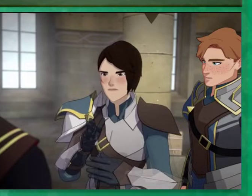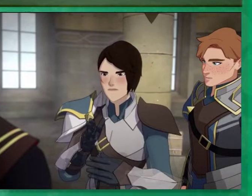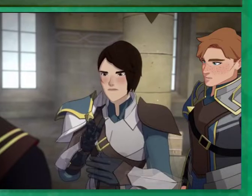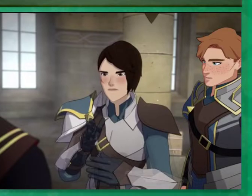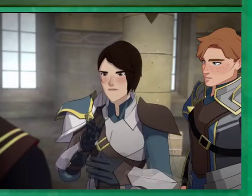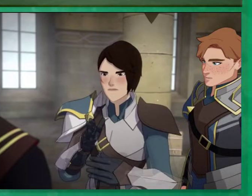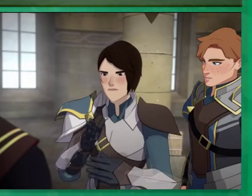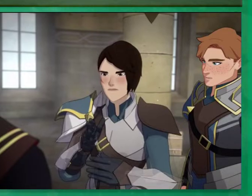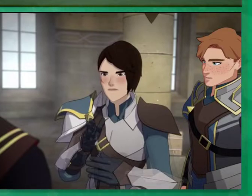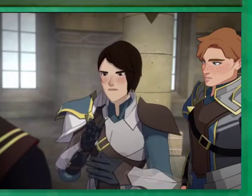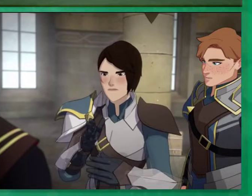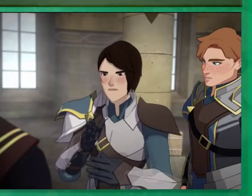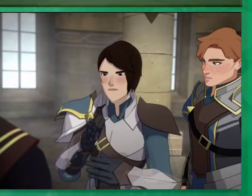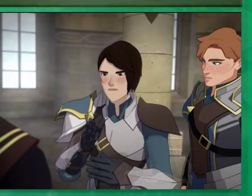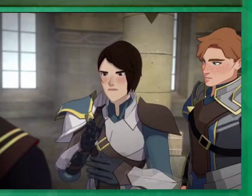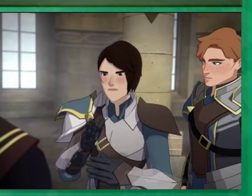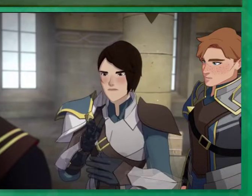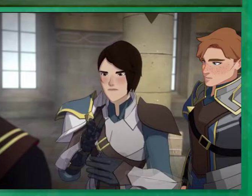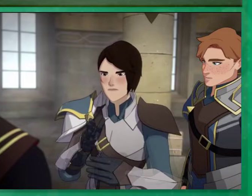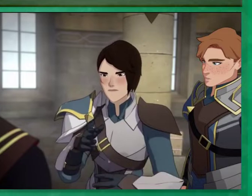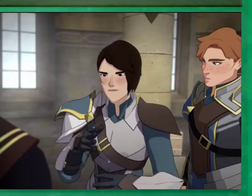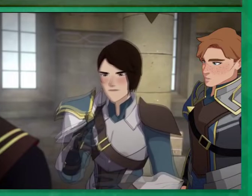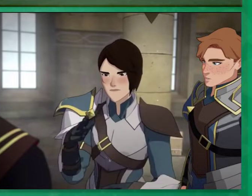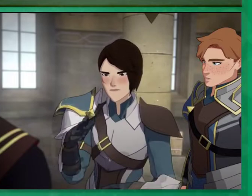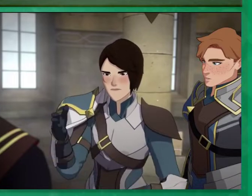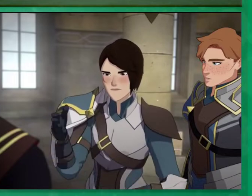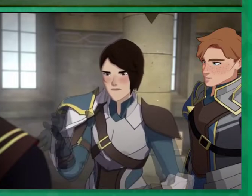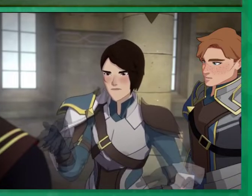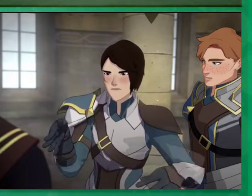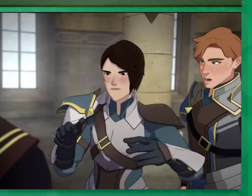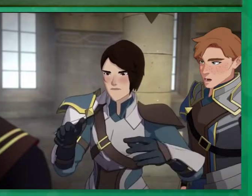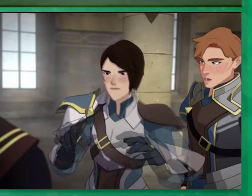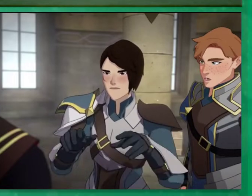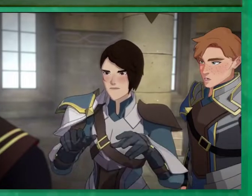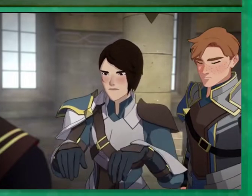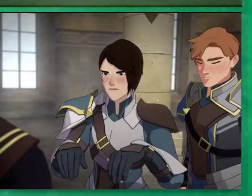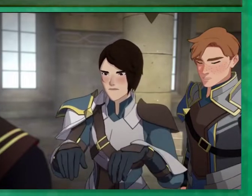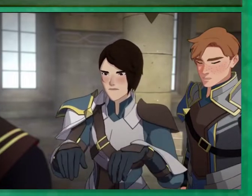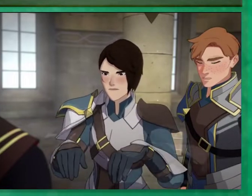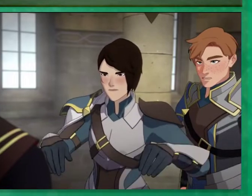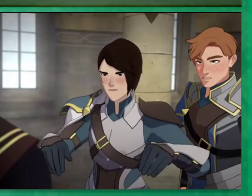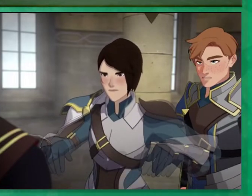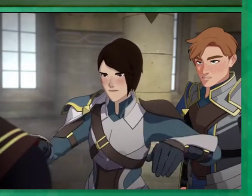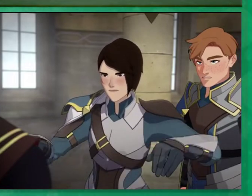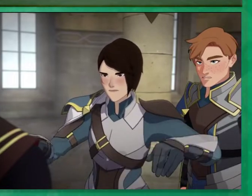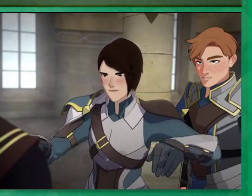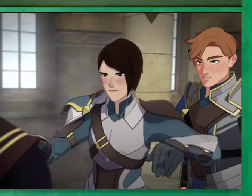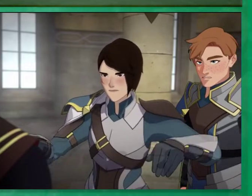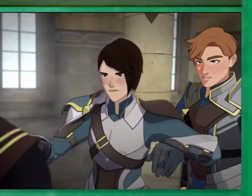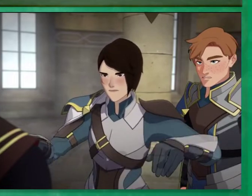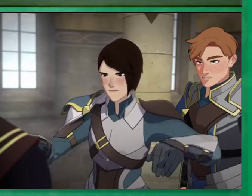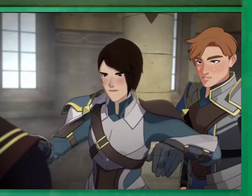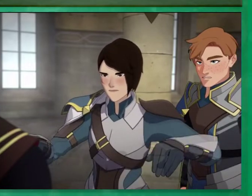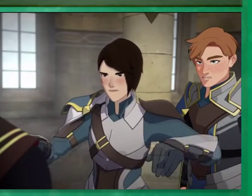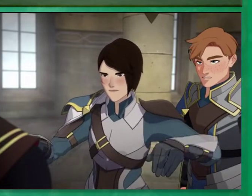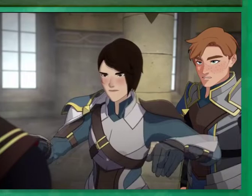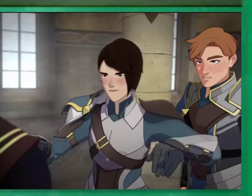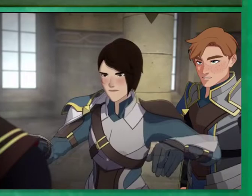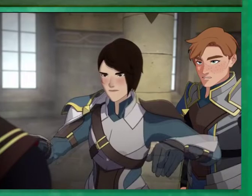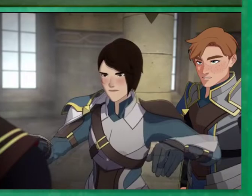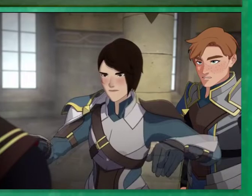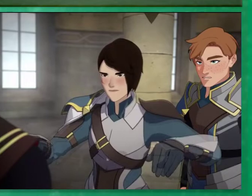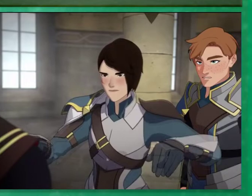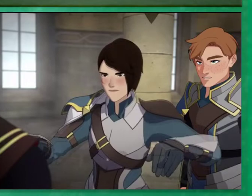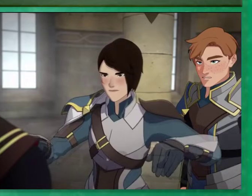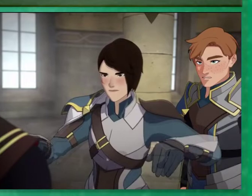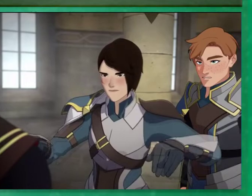forming like an imaginary building around it. Stronghold the breach, and she's also doing